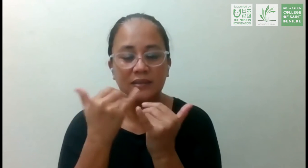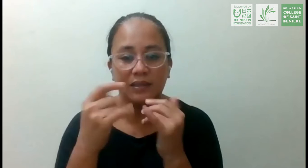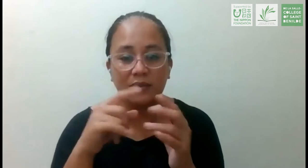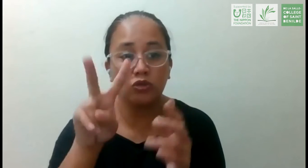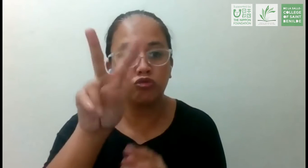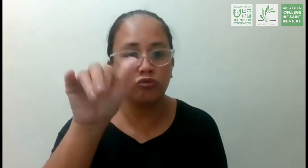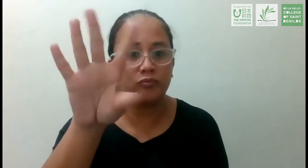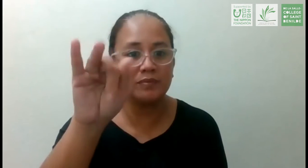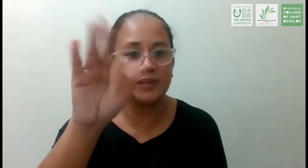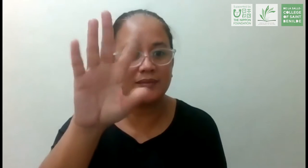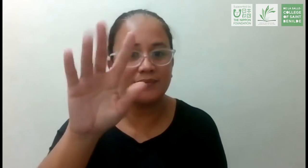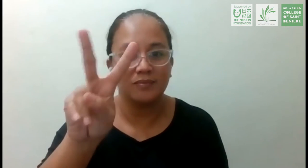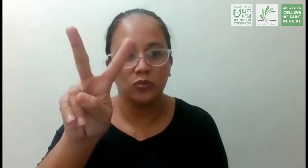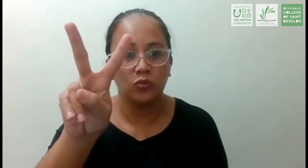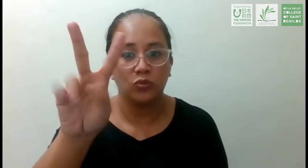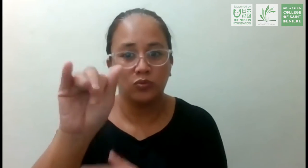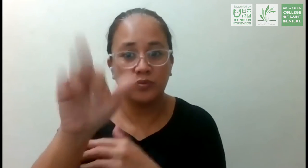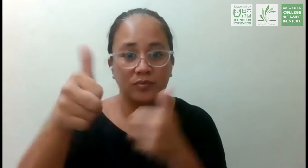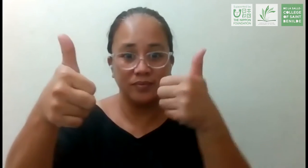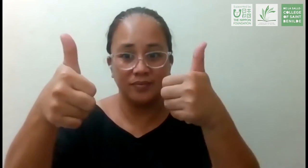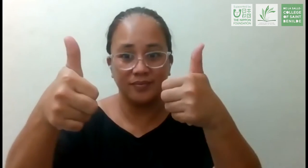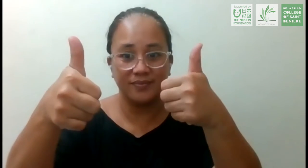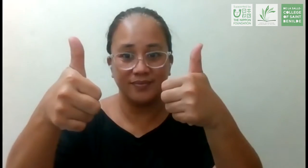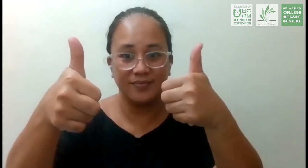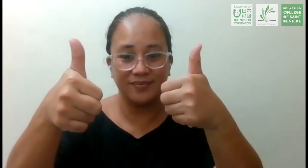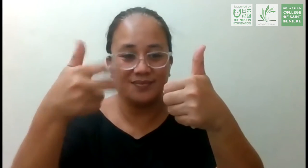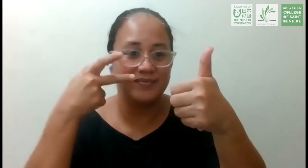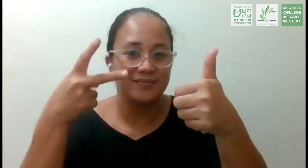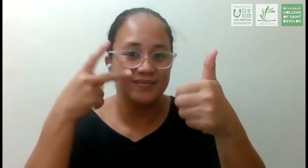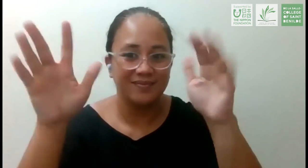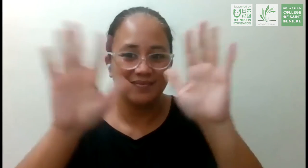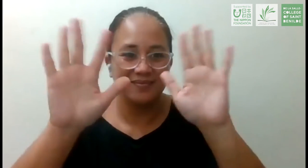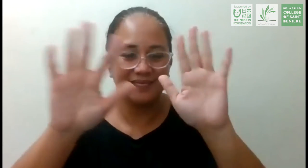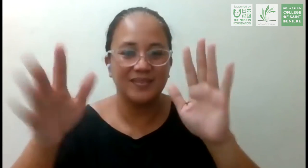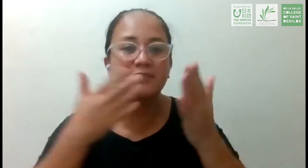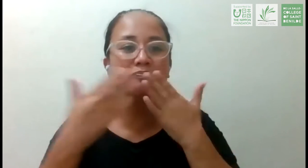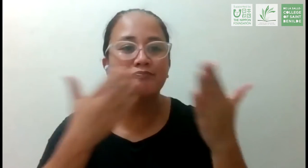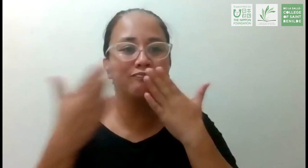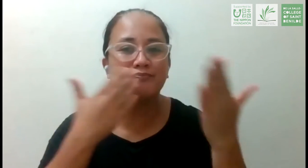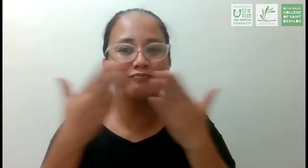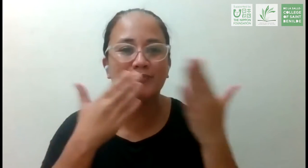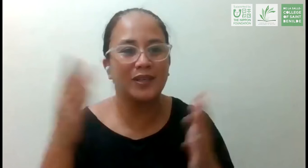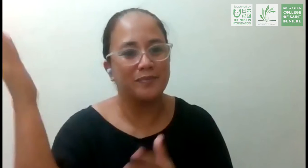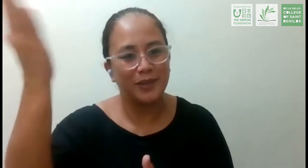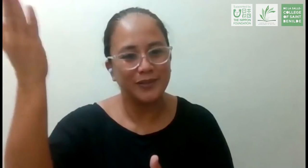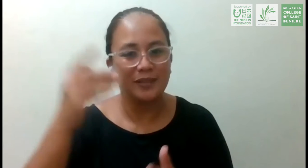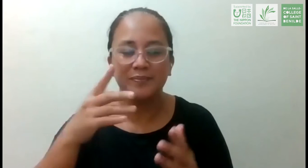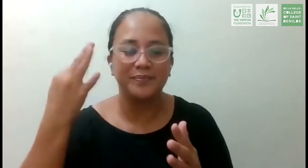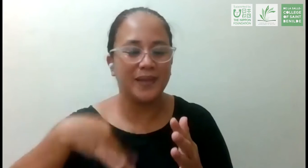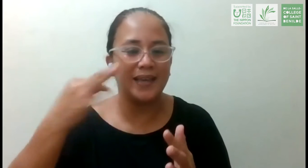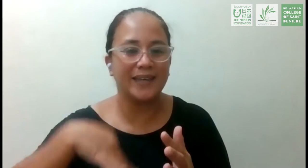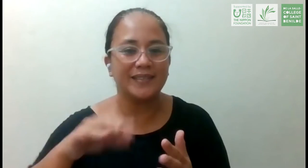2:15. Okay? Sounds good. 2:15. Yeah, okay. So thanks for your presentation so far, Ming. And